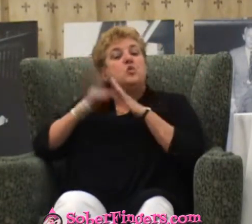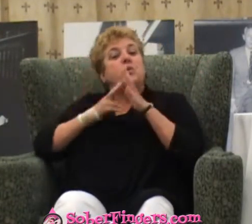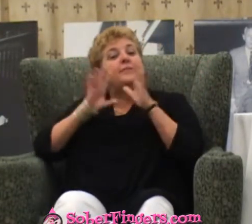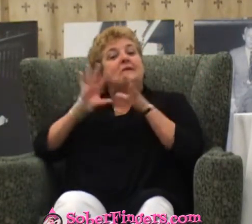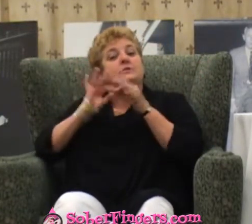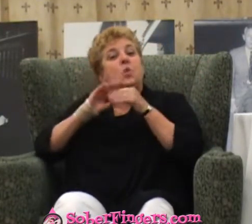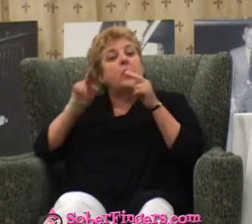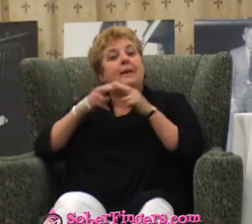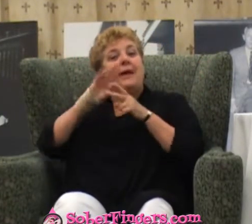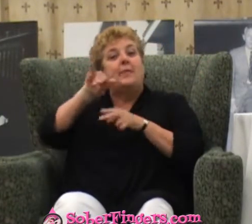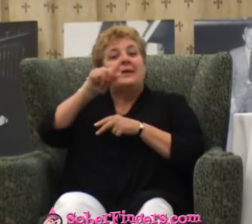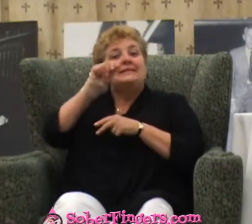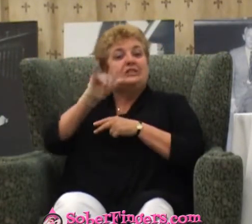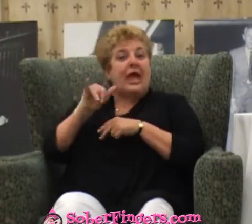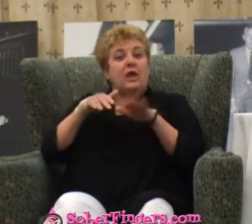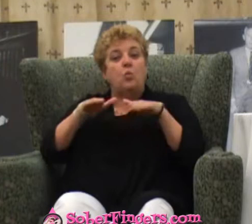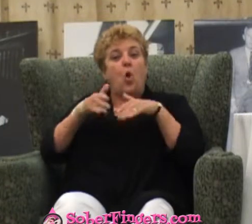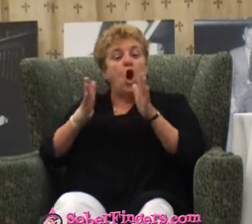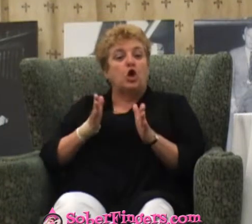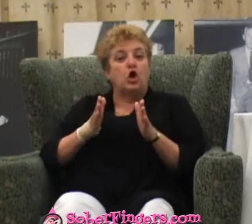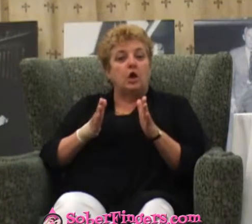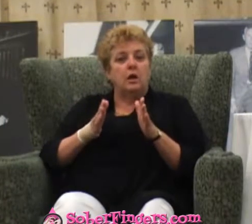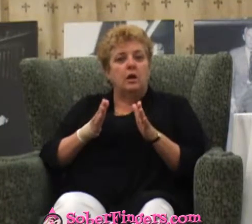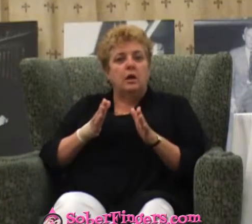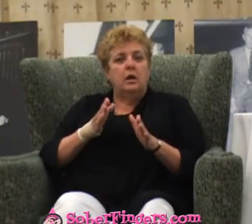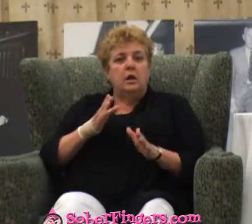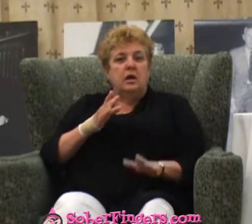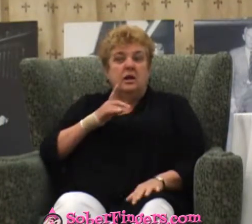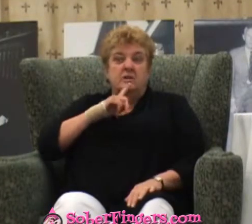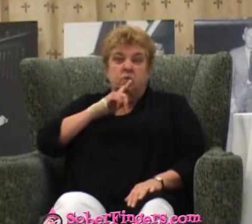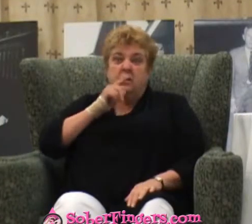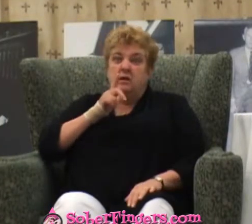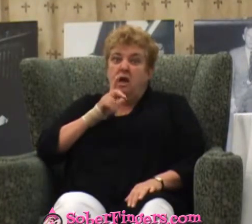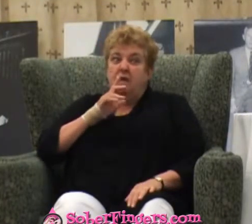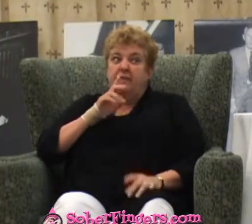of Alcoholics Anonymous, it's really not that far-fetched.